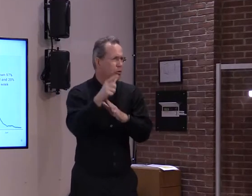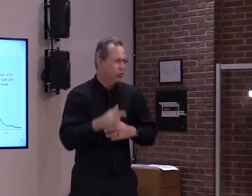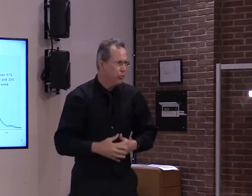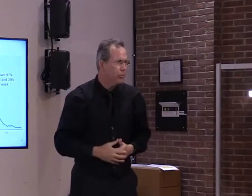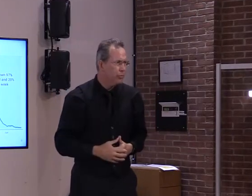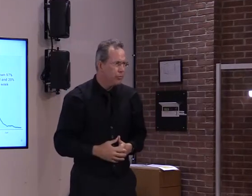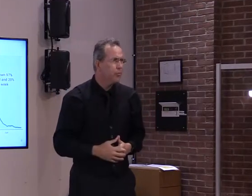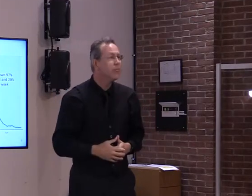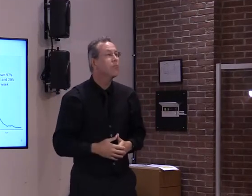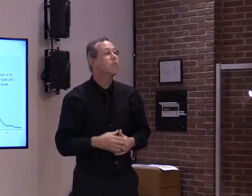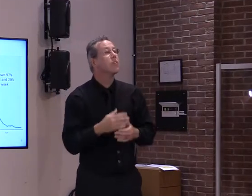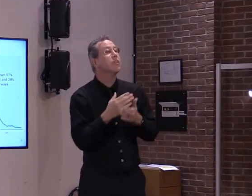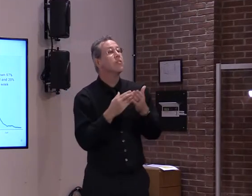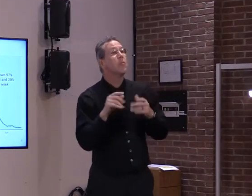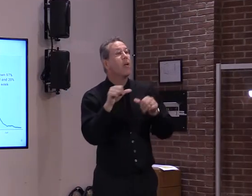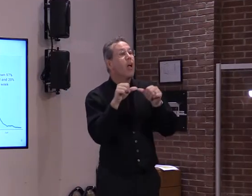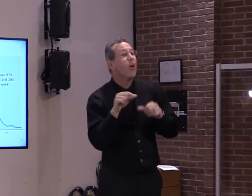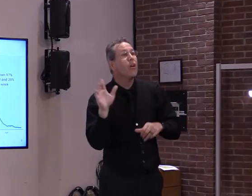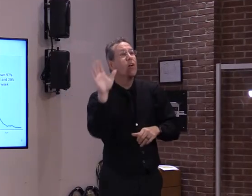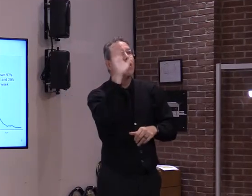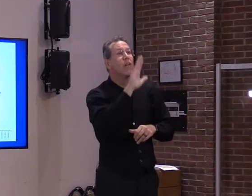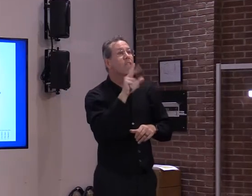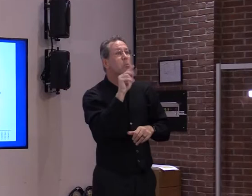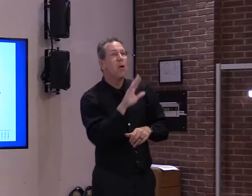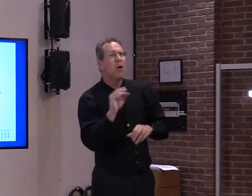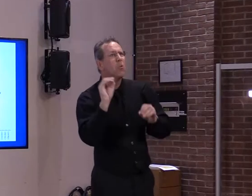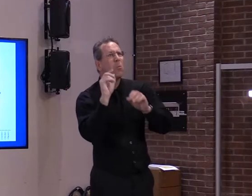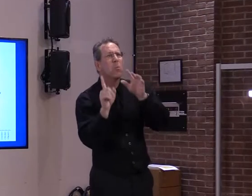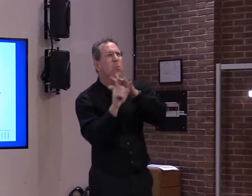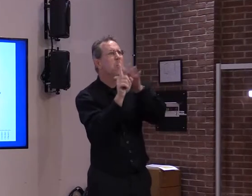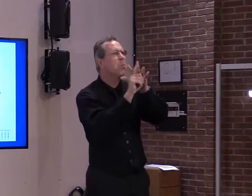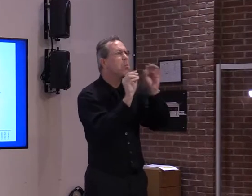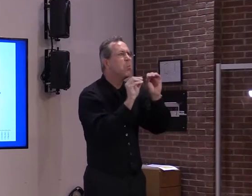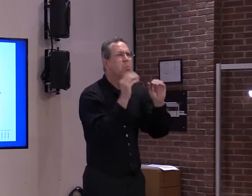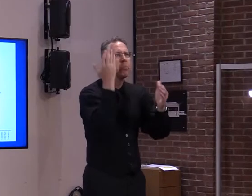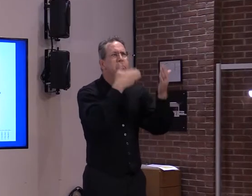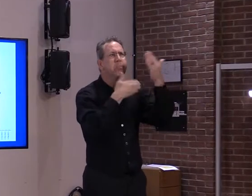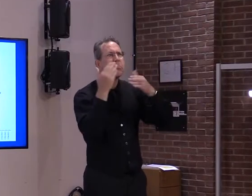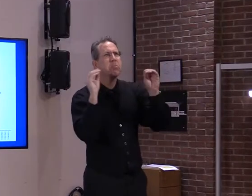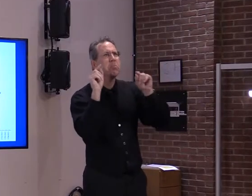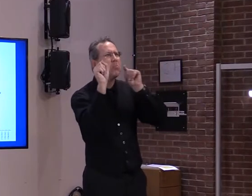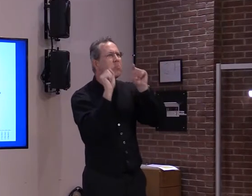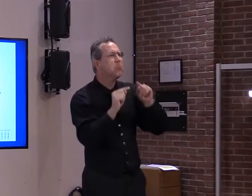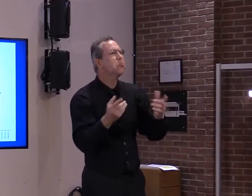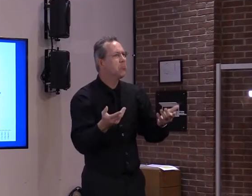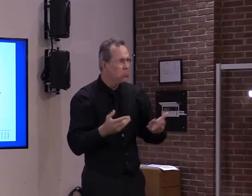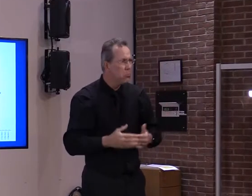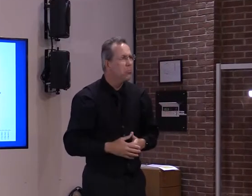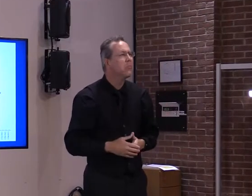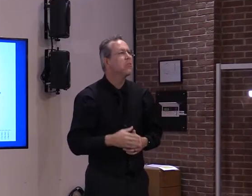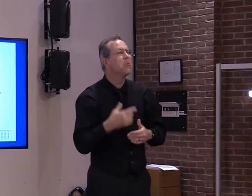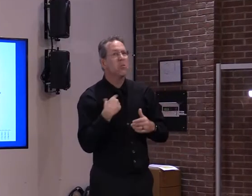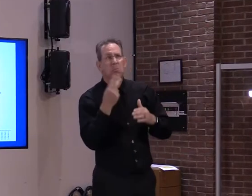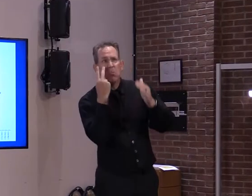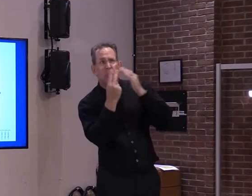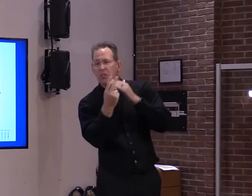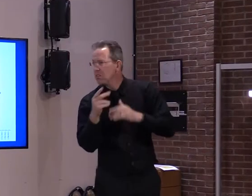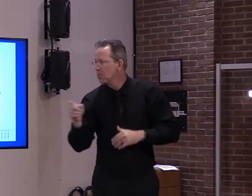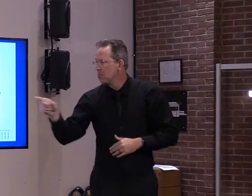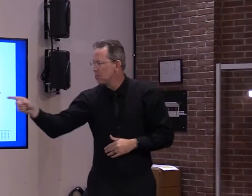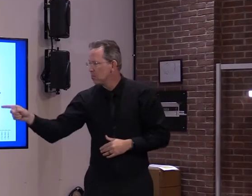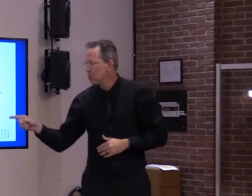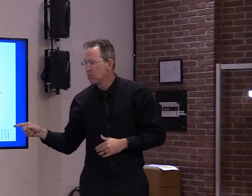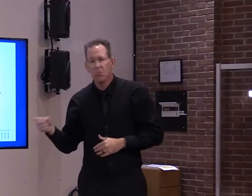finally, our case trends continue to closely follow our forecasts. And as we have said for the last few weeks, we anticipate cases will